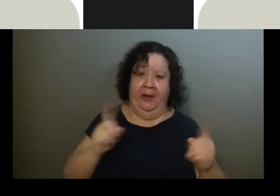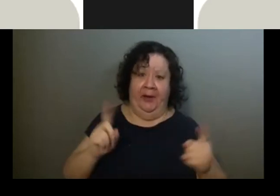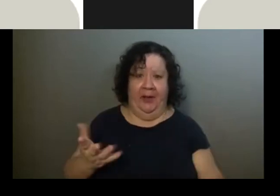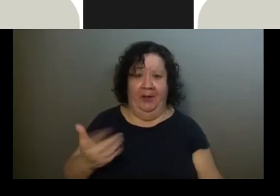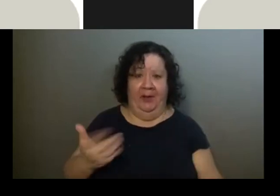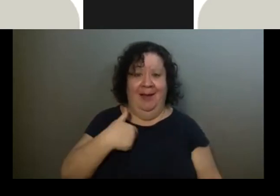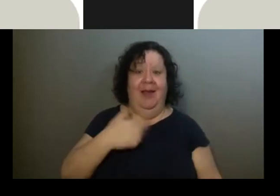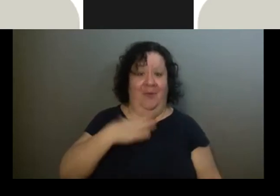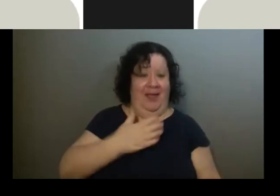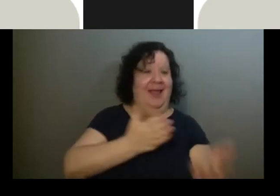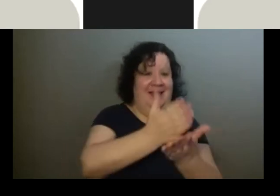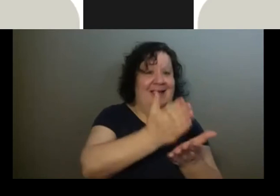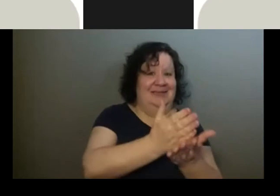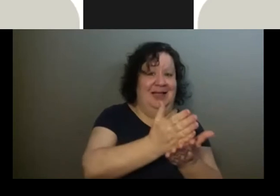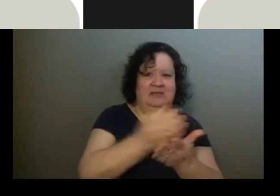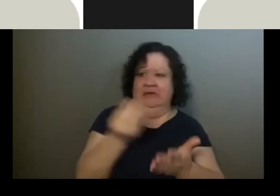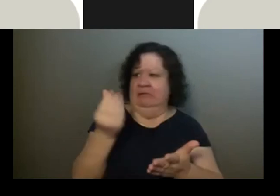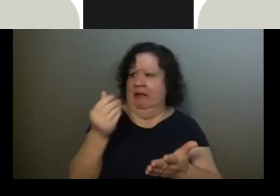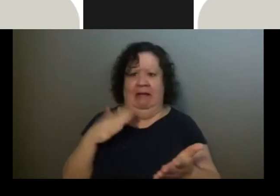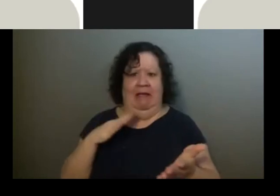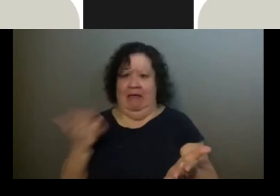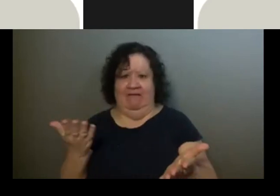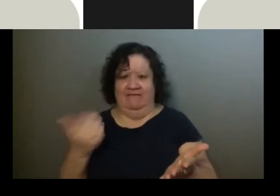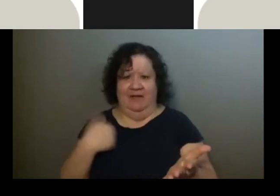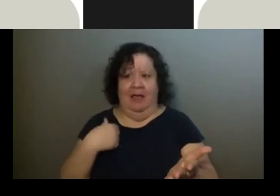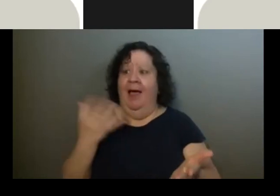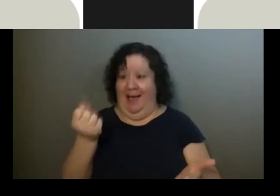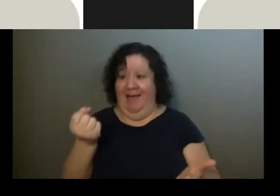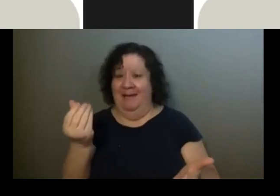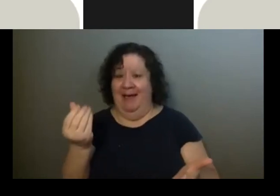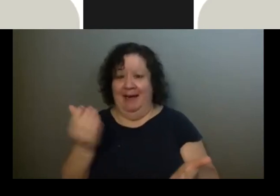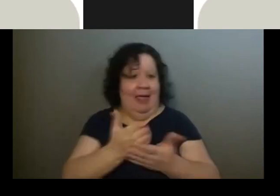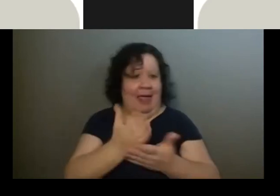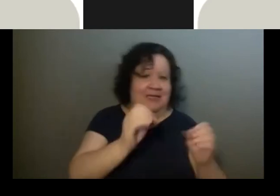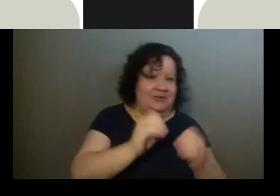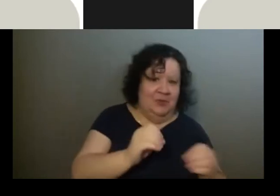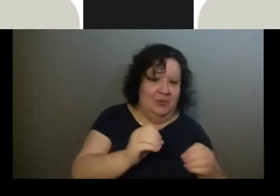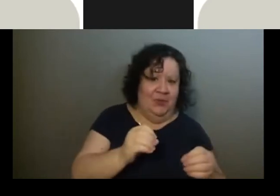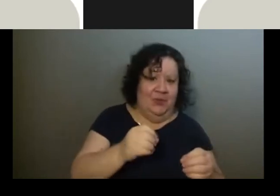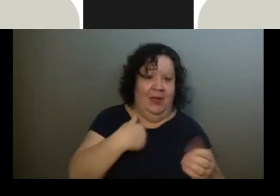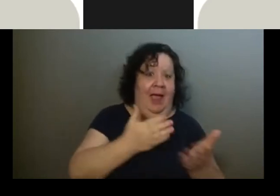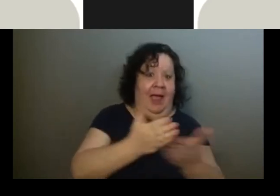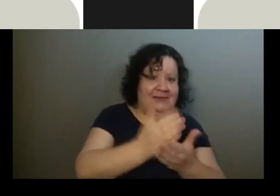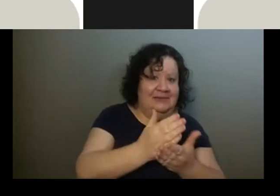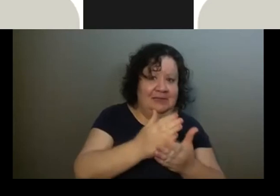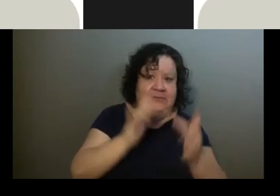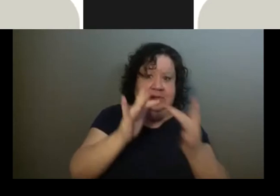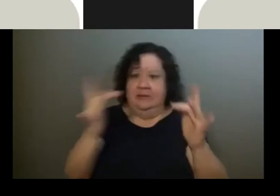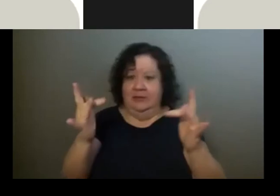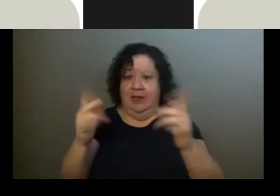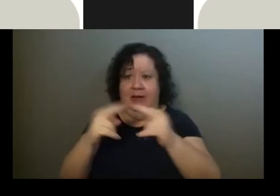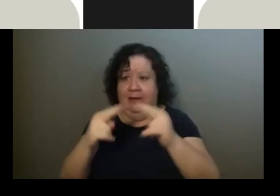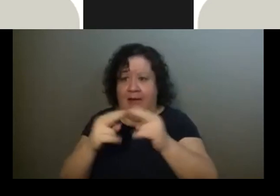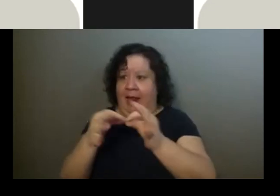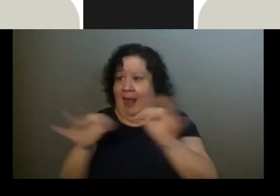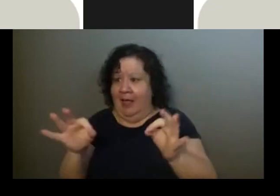etc. Access due to connectivity, and the importance certainly of ensuring that we're including individuals